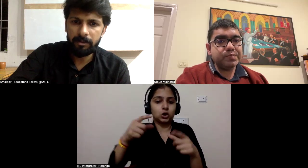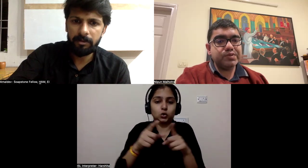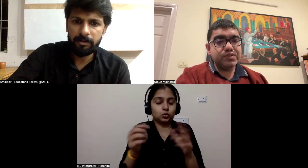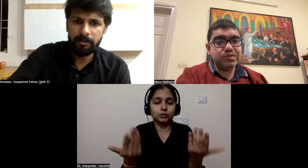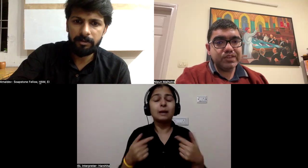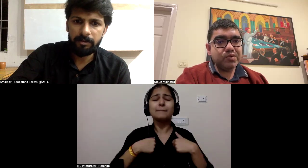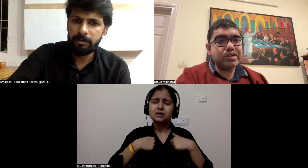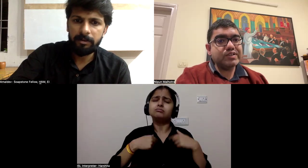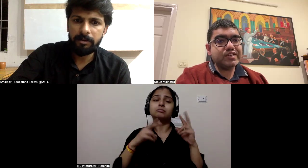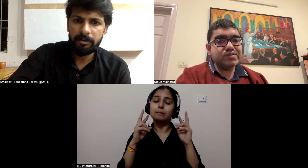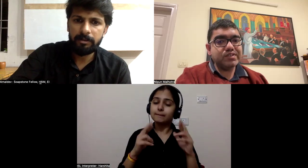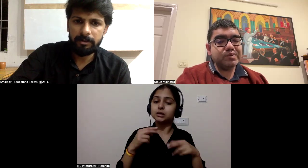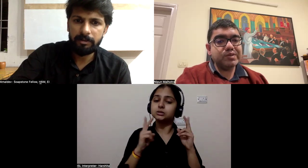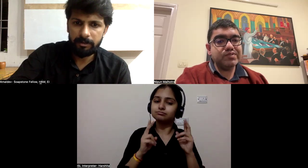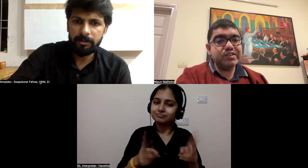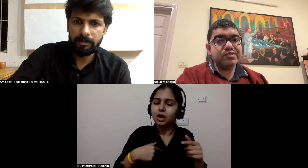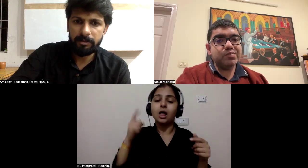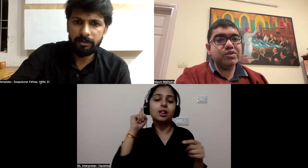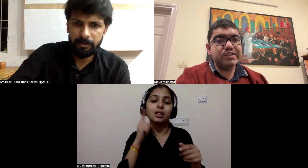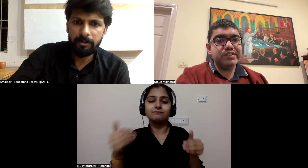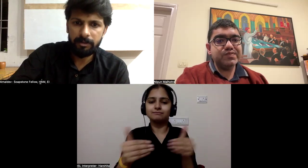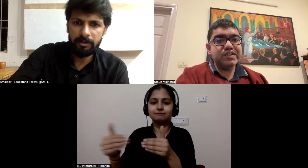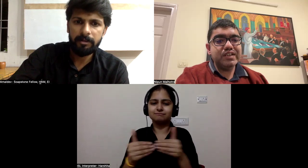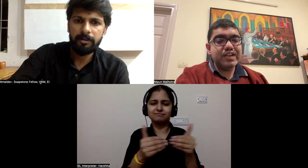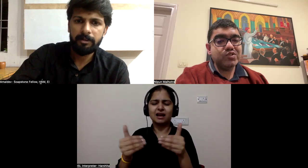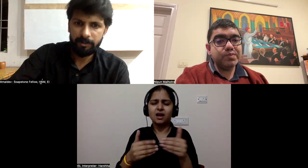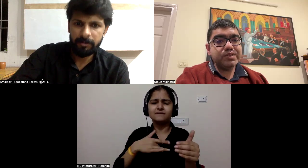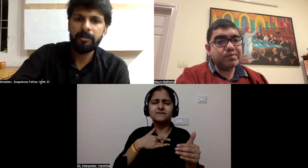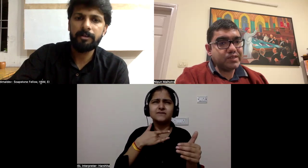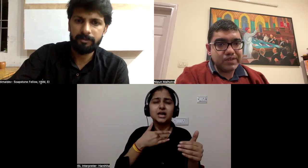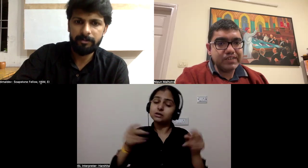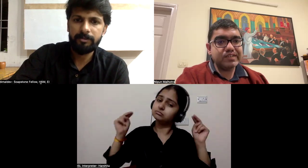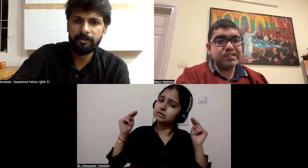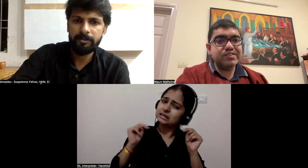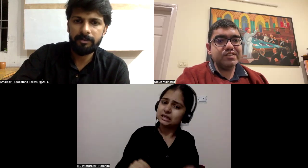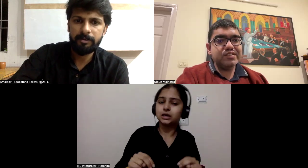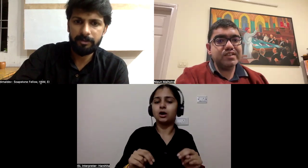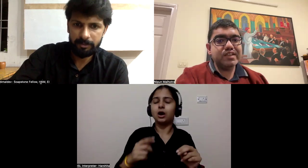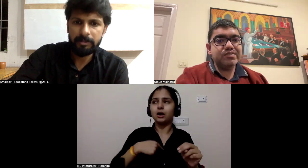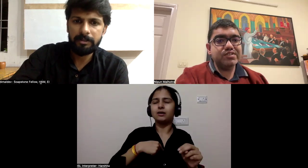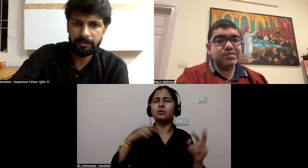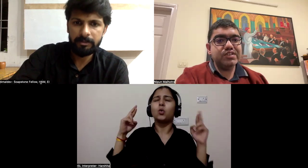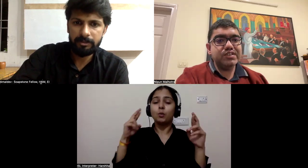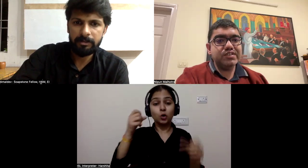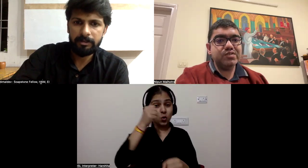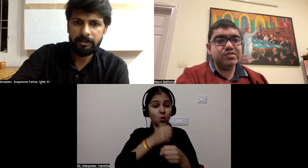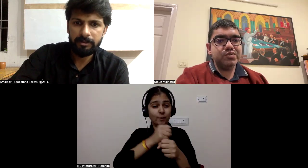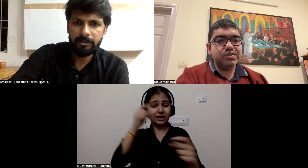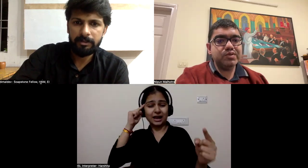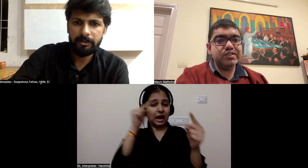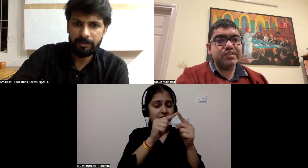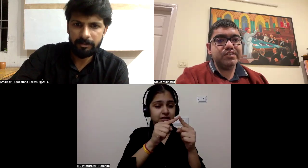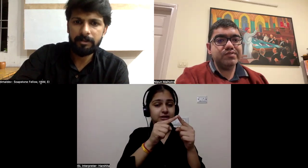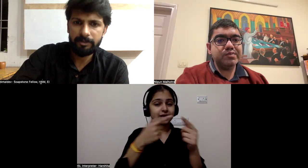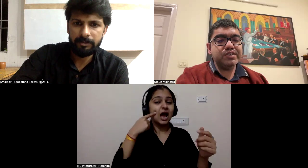still hope, and the more I've interacted with deaf people, I feel that it's more needed. And I hope the government one day recognizes Indian Sign Language within the Indian